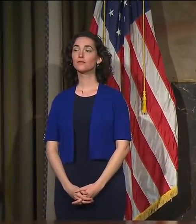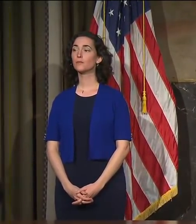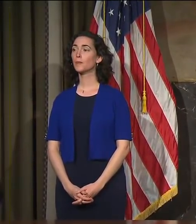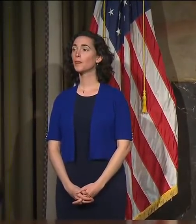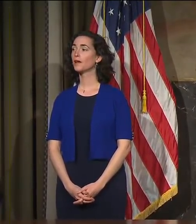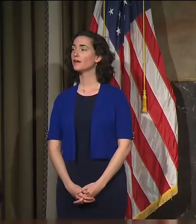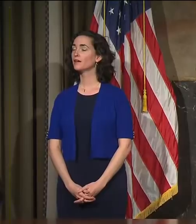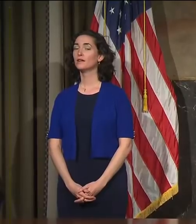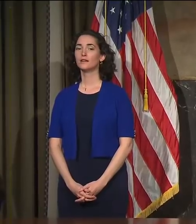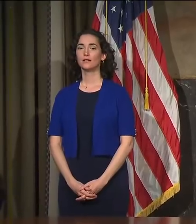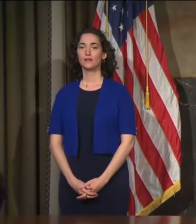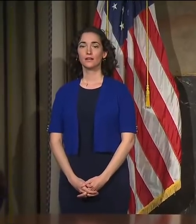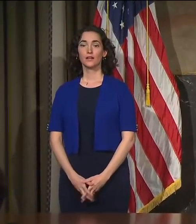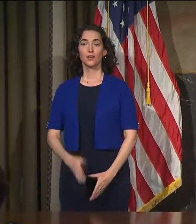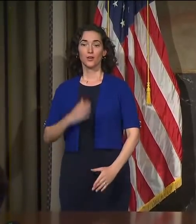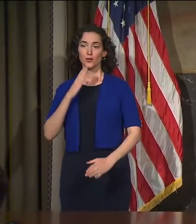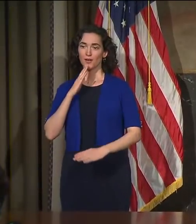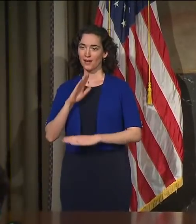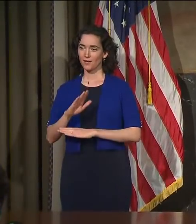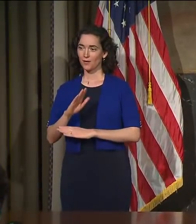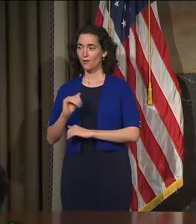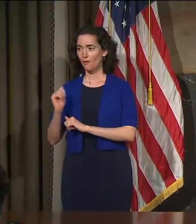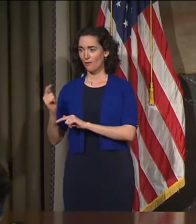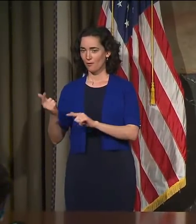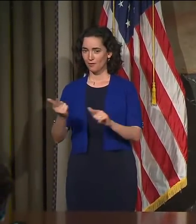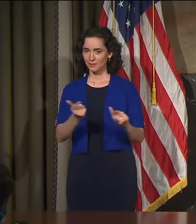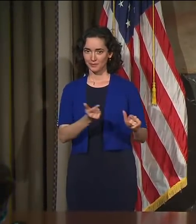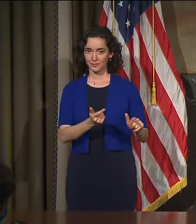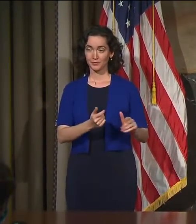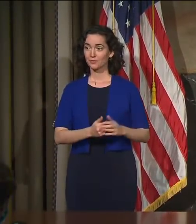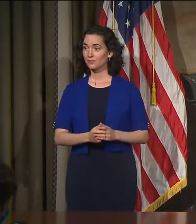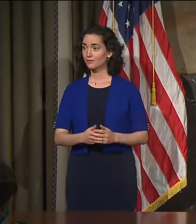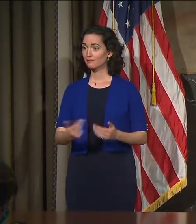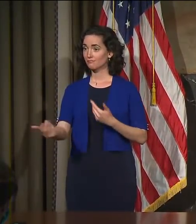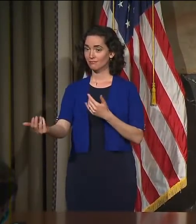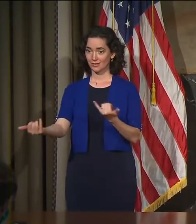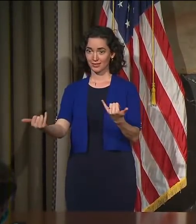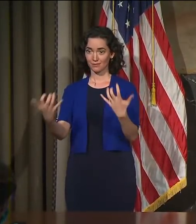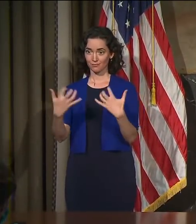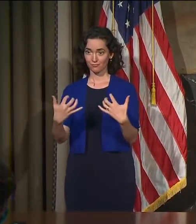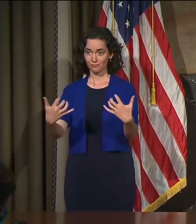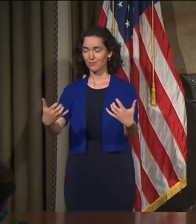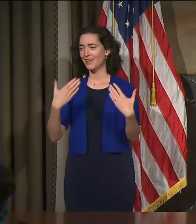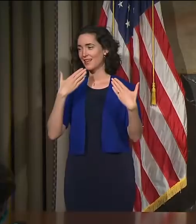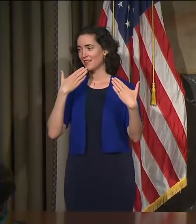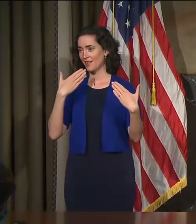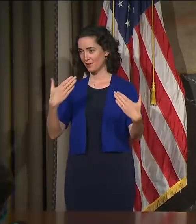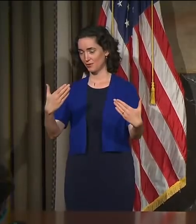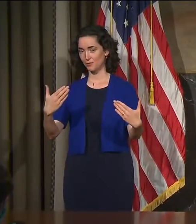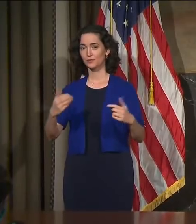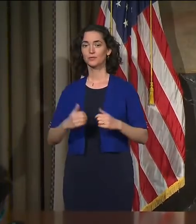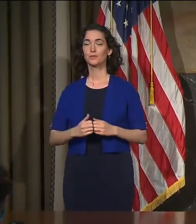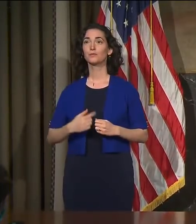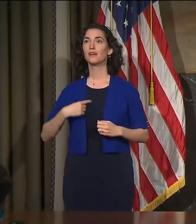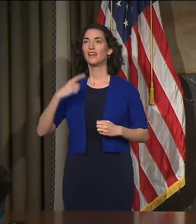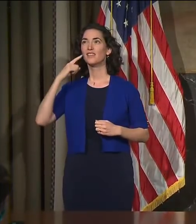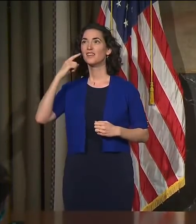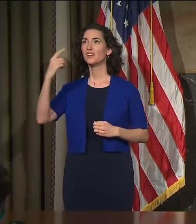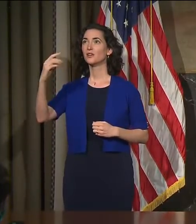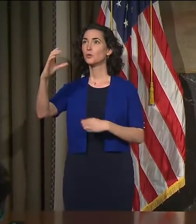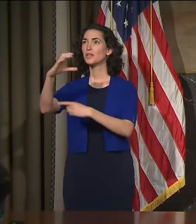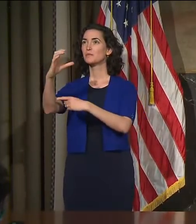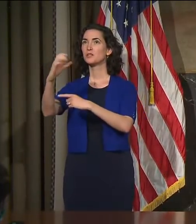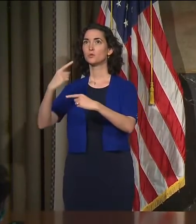Good afternoon, everyone, and thank you for being here today. I think we're about 3 days out from Christmas. Today